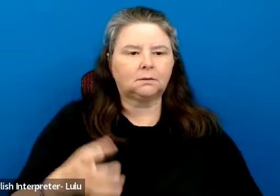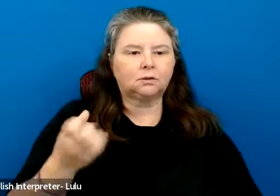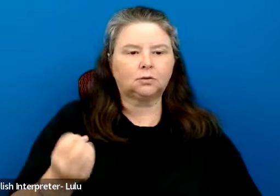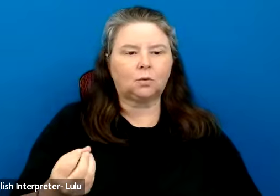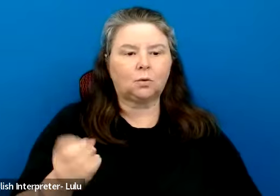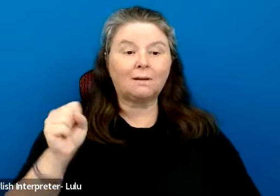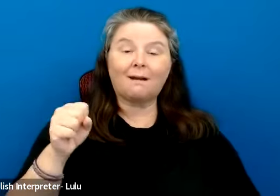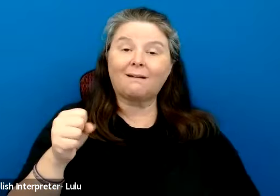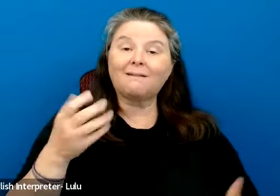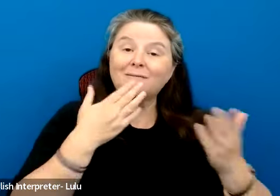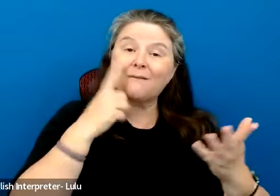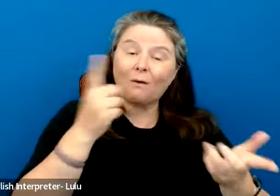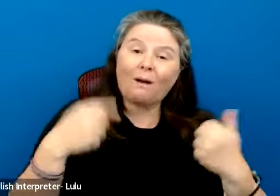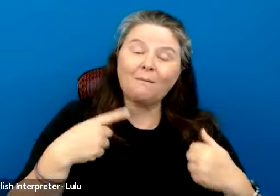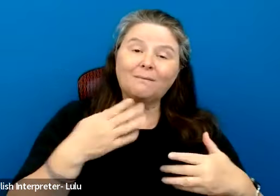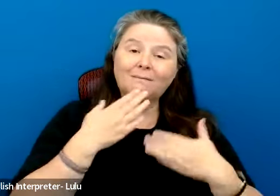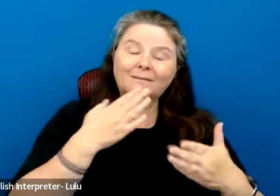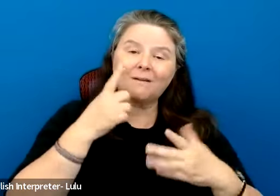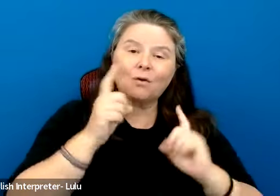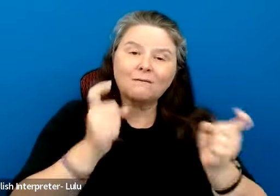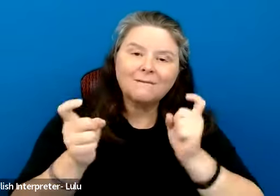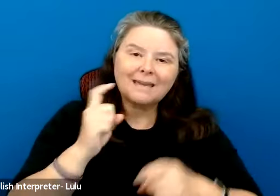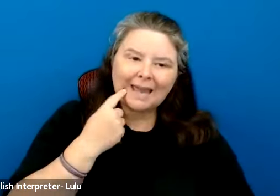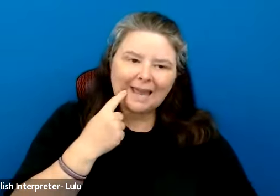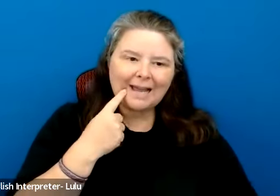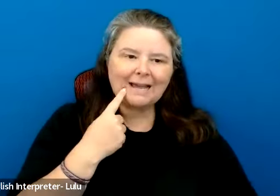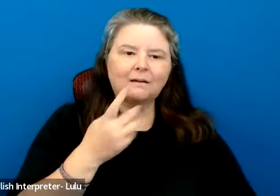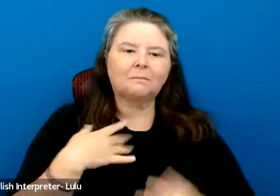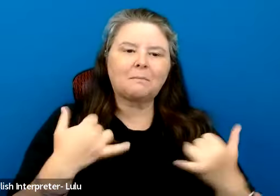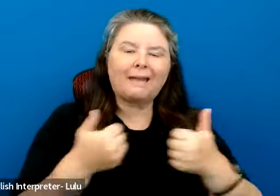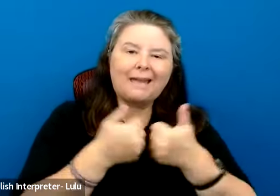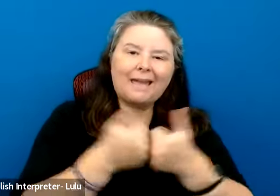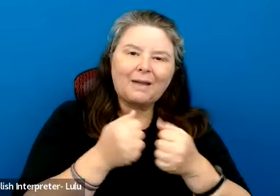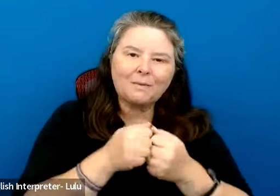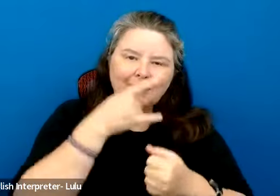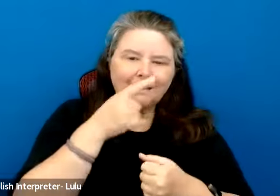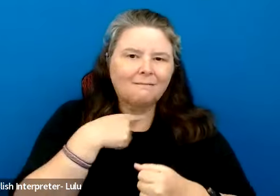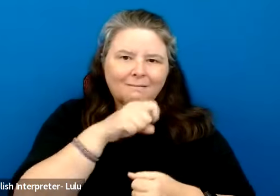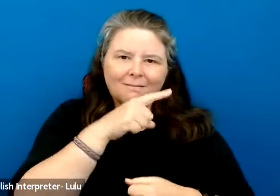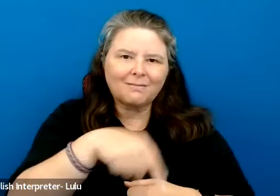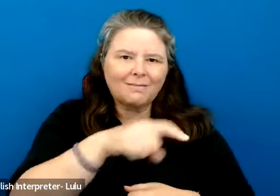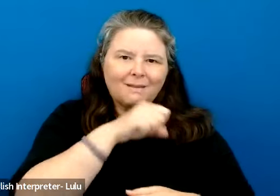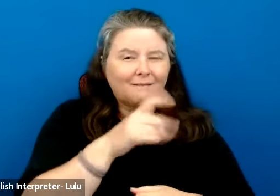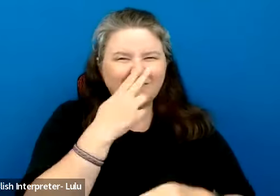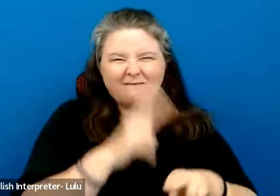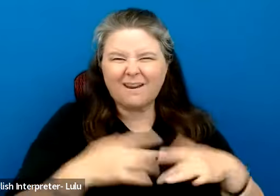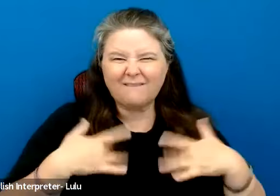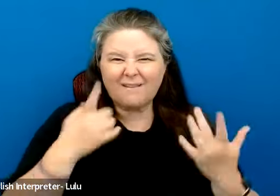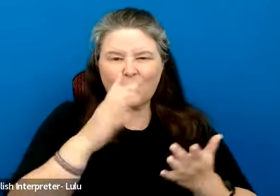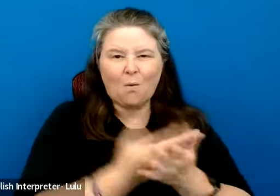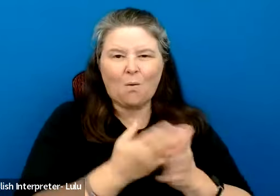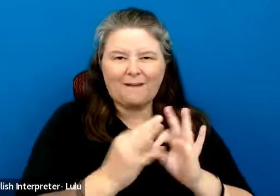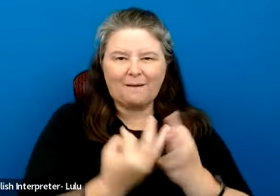So yeah, thanks for coming out. Thanks for getting out candy and playing games with the kids. They love it. It's a fun event for the whole family.